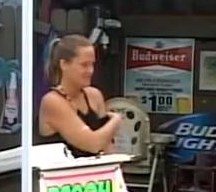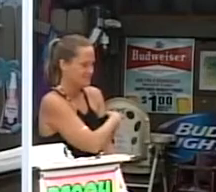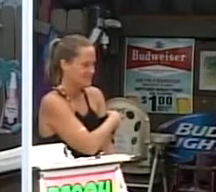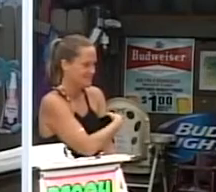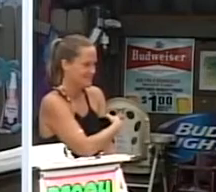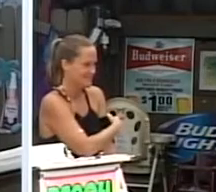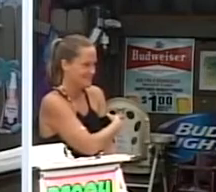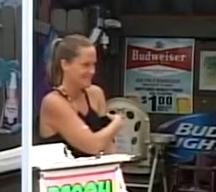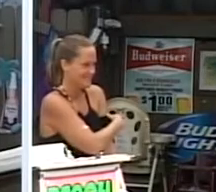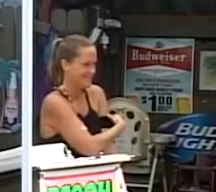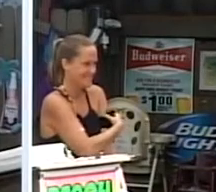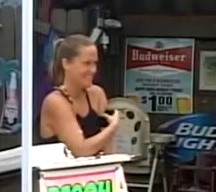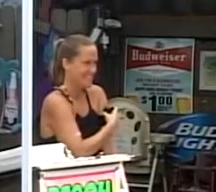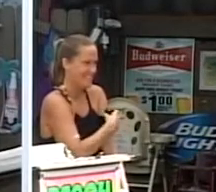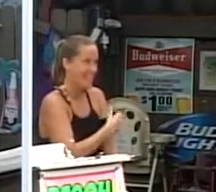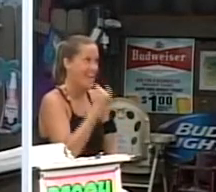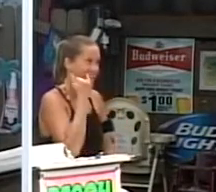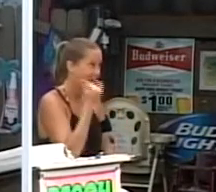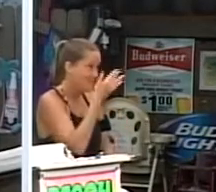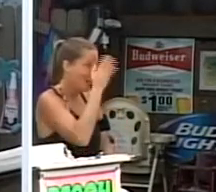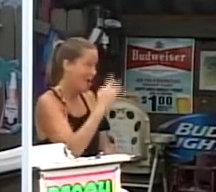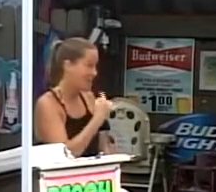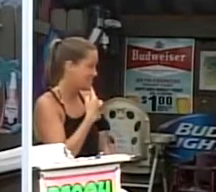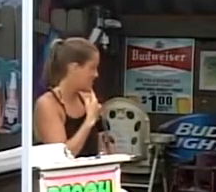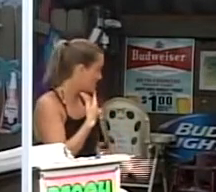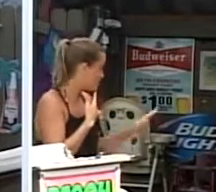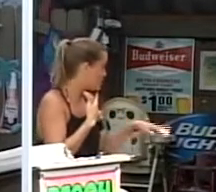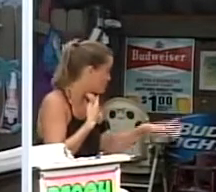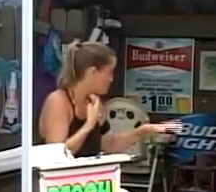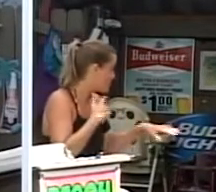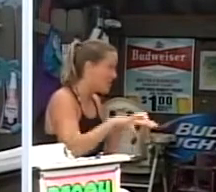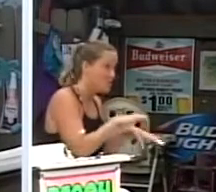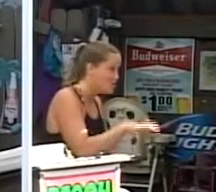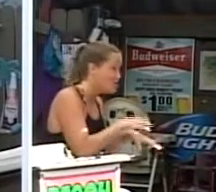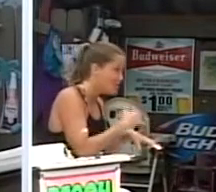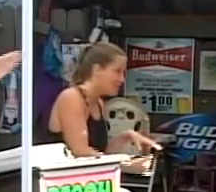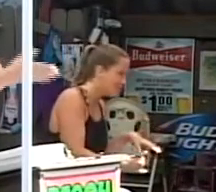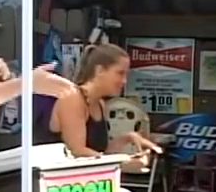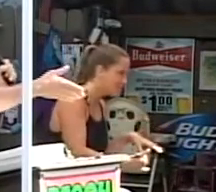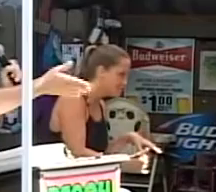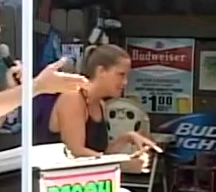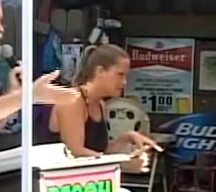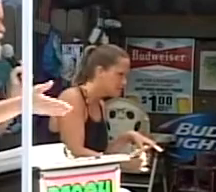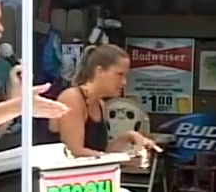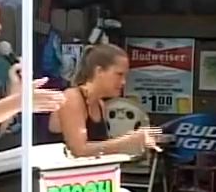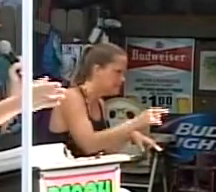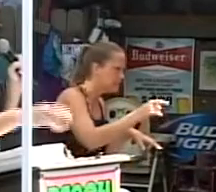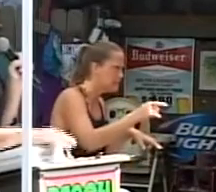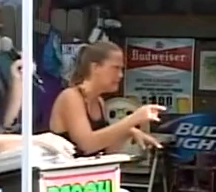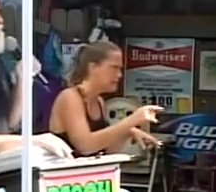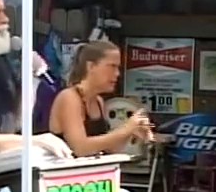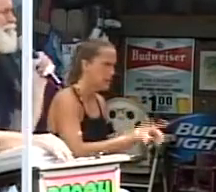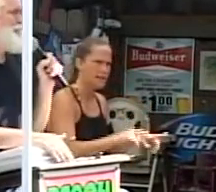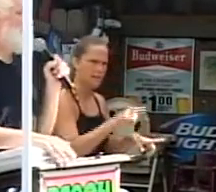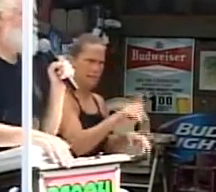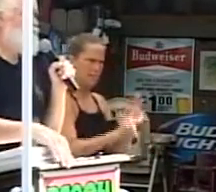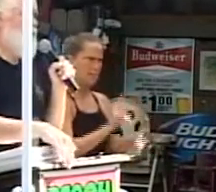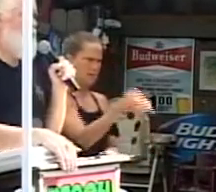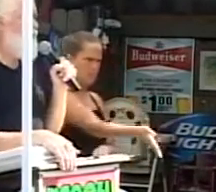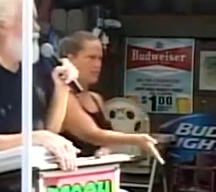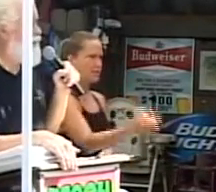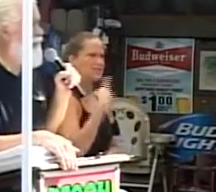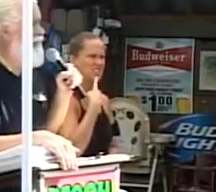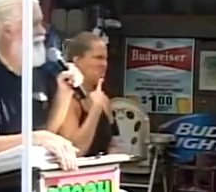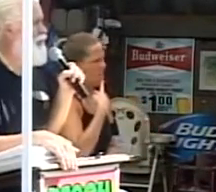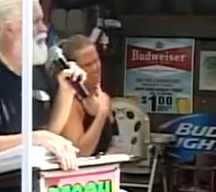that. Really? Did you hear God? Yeah, but so many other people said I shouldn't that I'm going to listen to them instead.